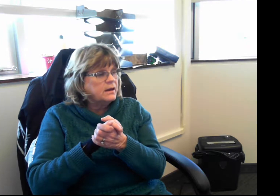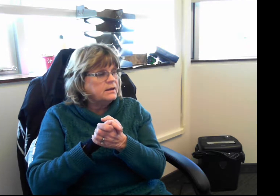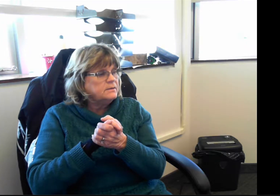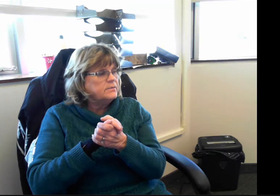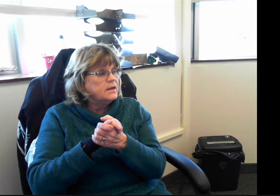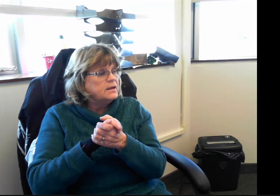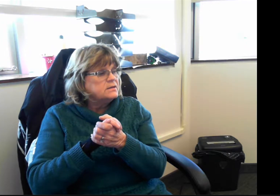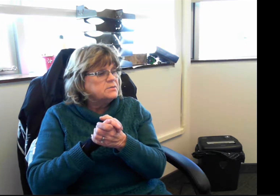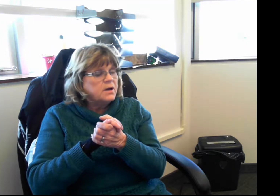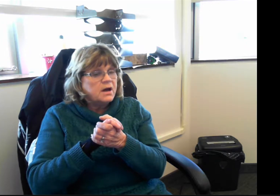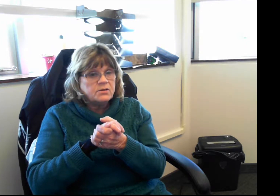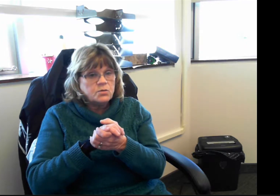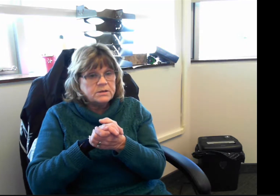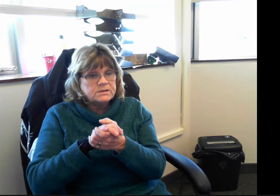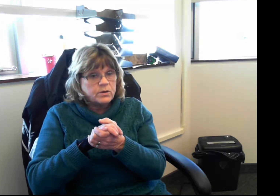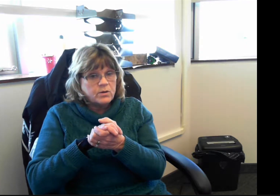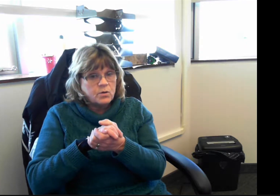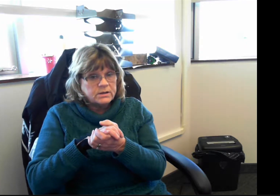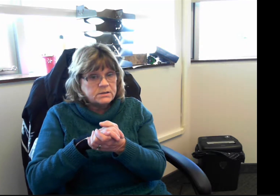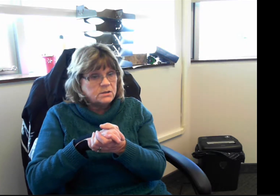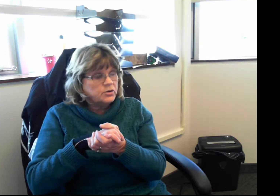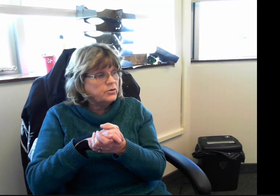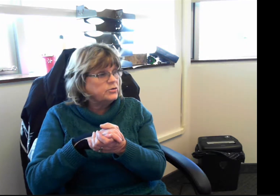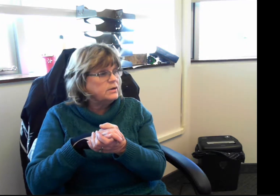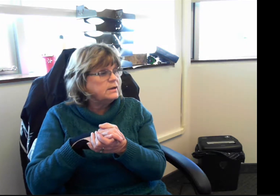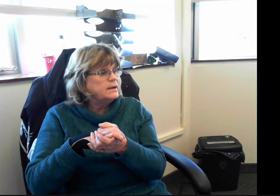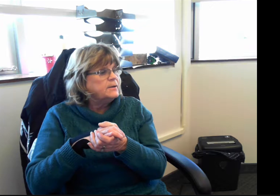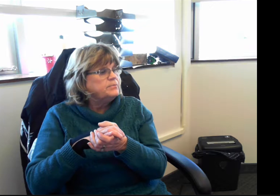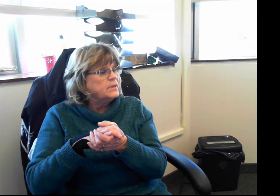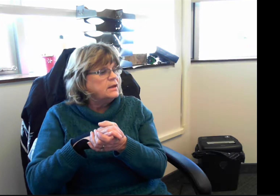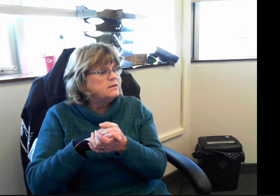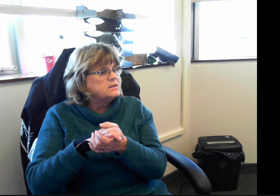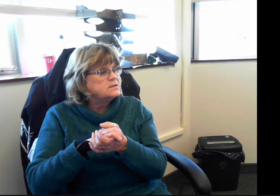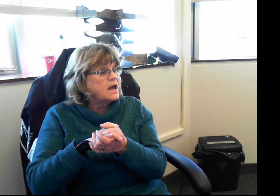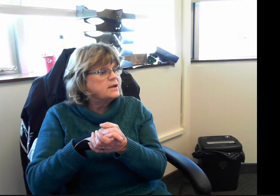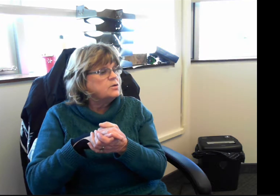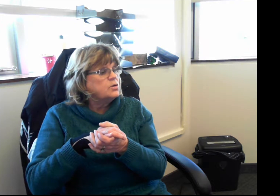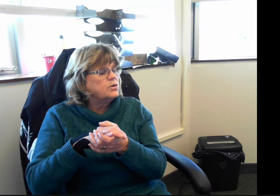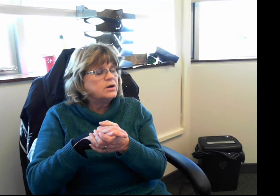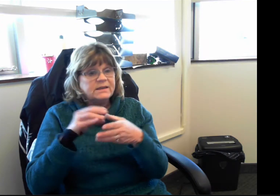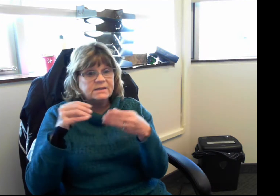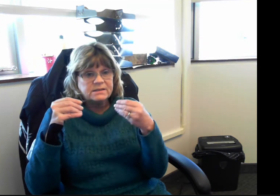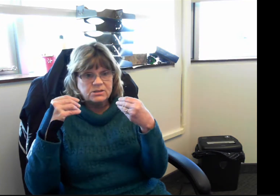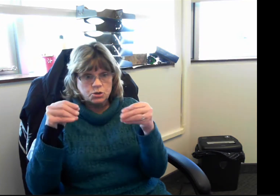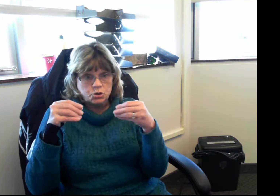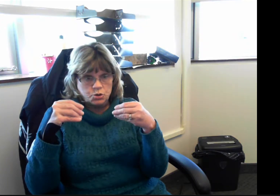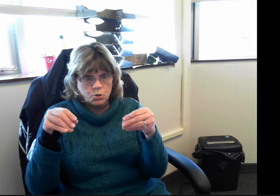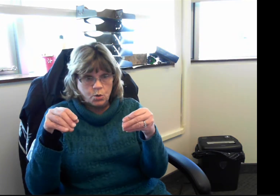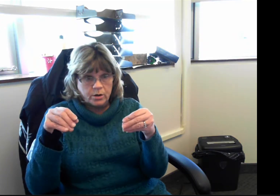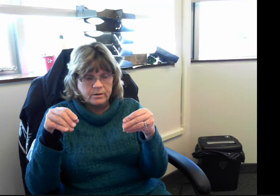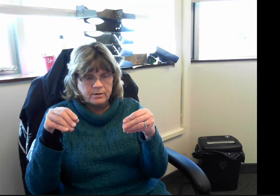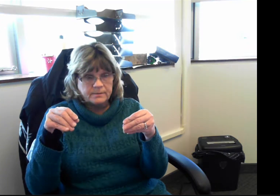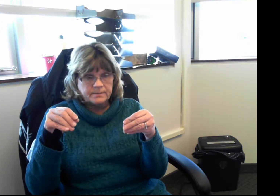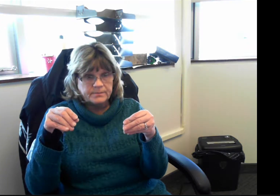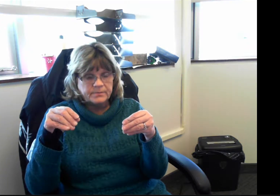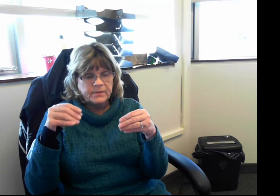Okay. Some other ones that we're going to learn in this category is store.